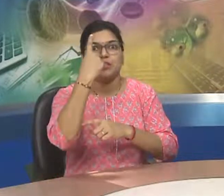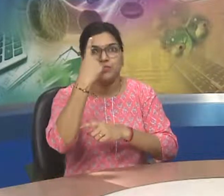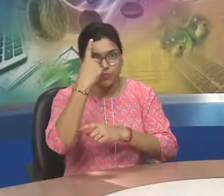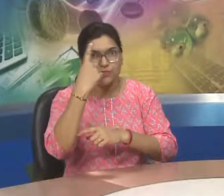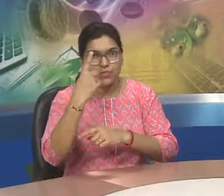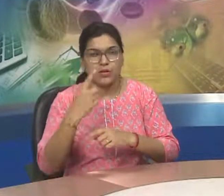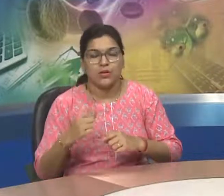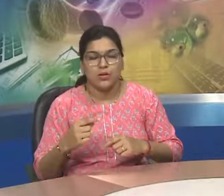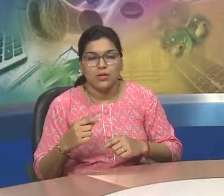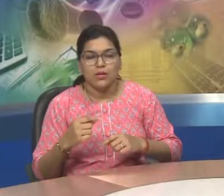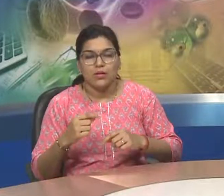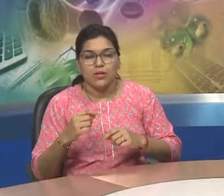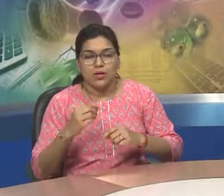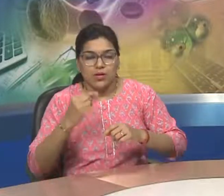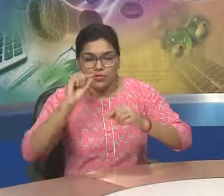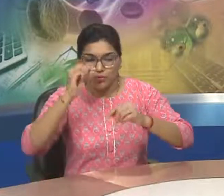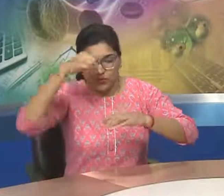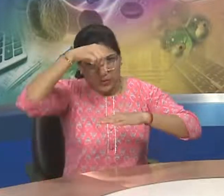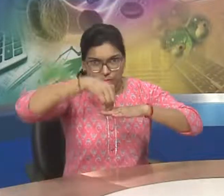by green plants